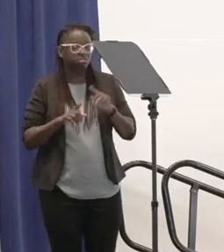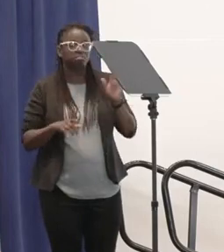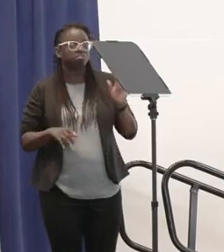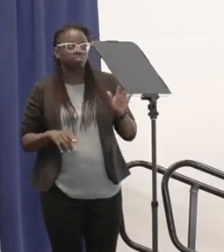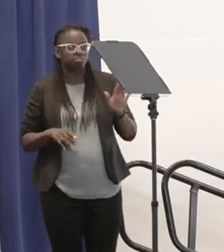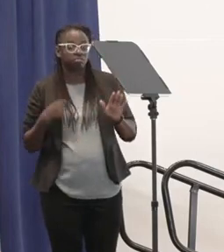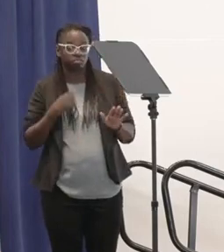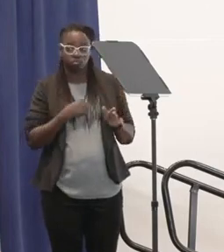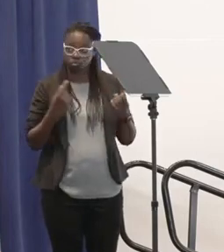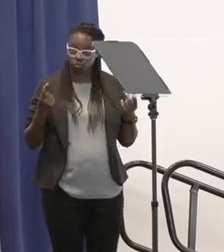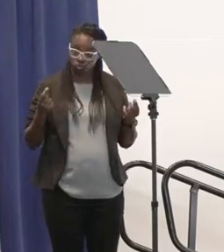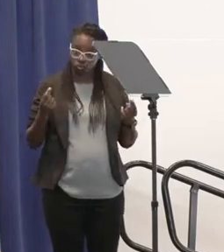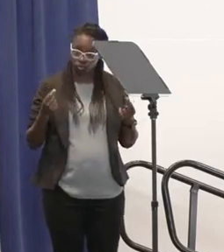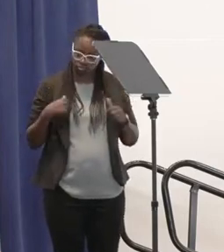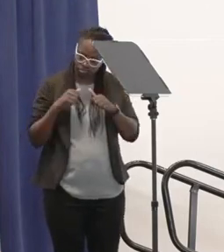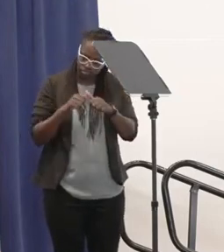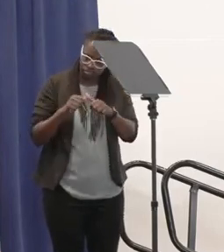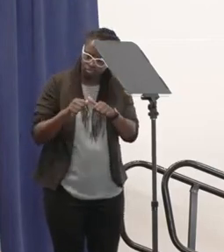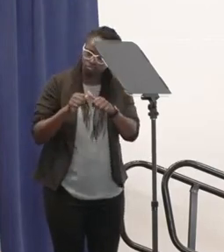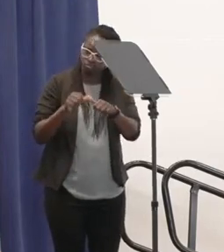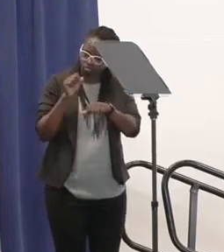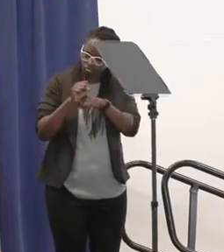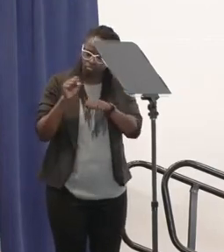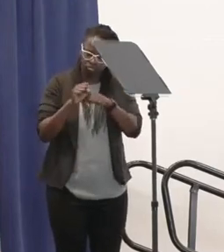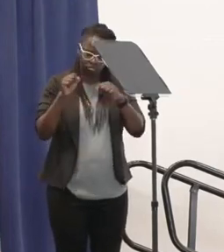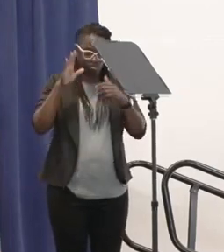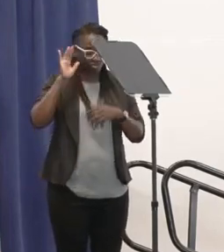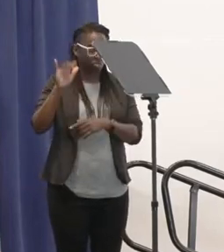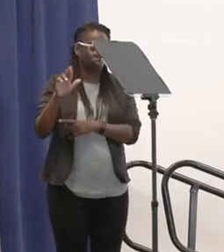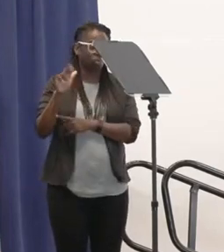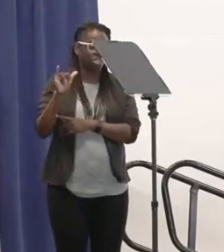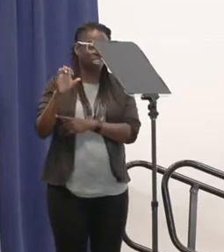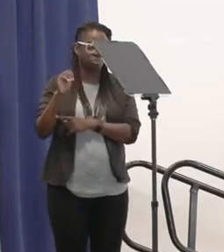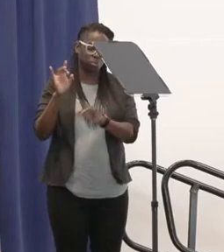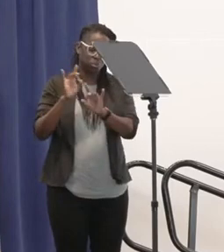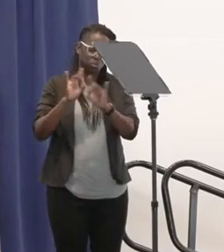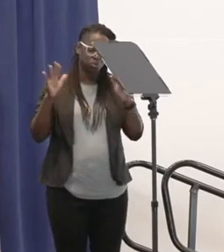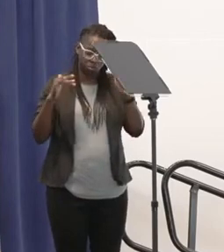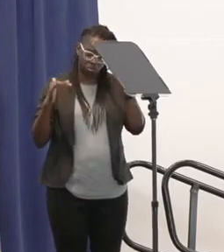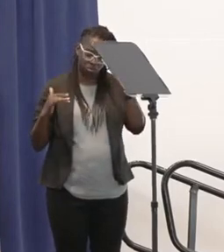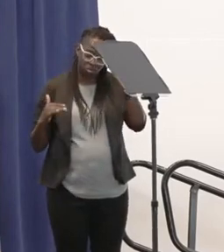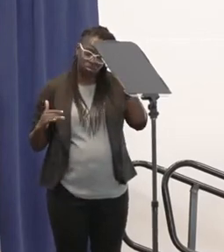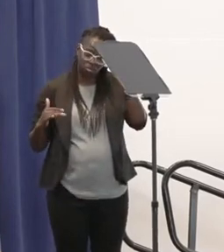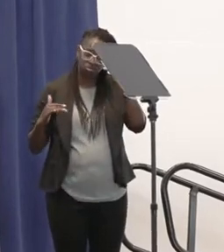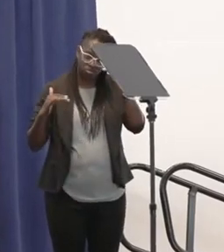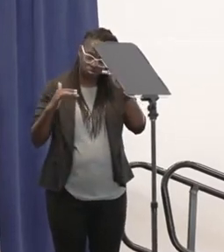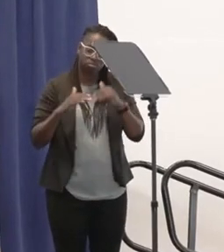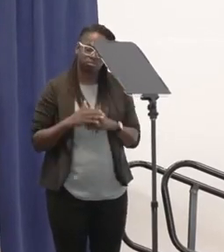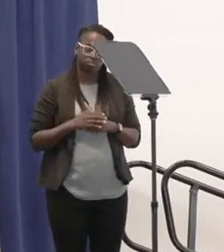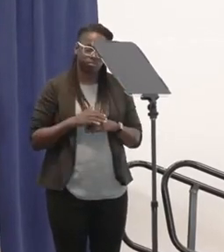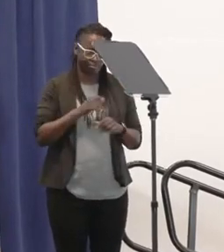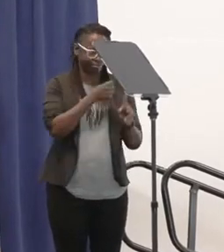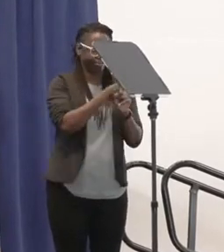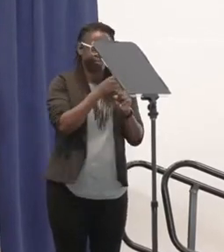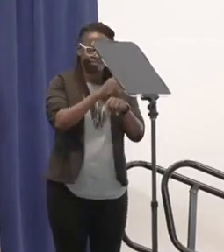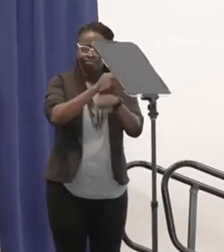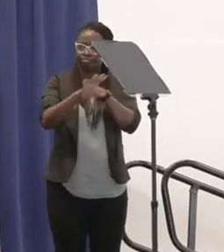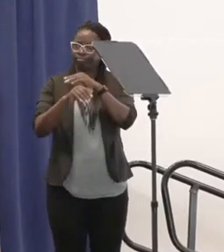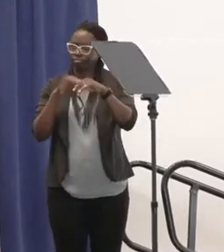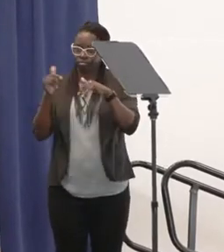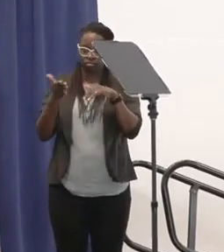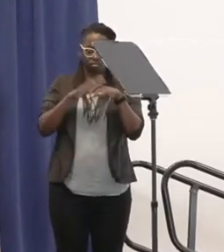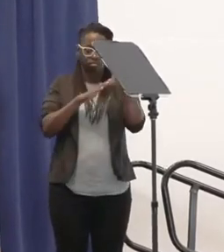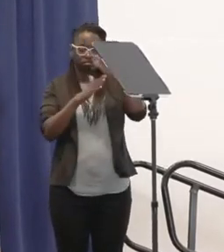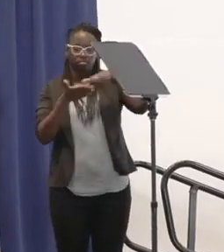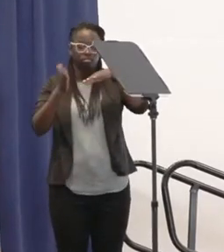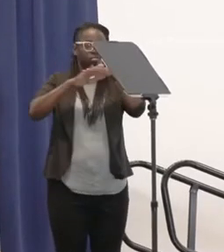and racial inequities that continue to exist in society, causing significant harm to especially black and brown people,